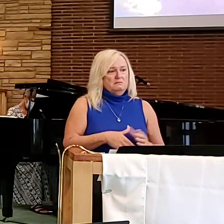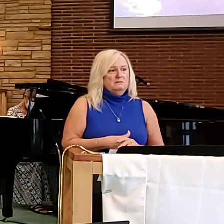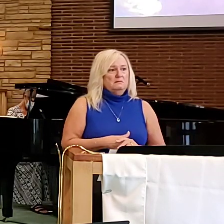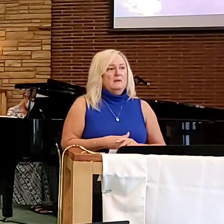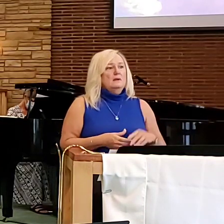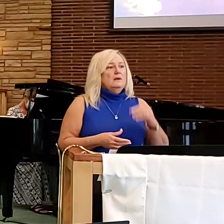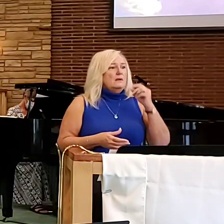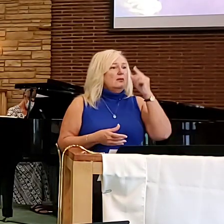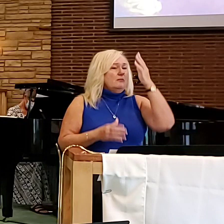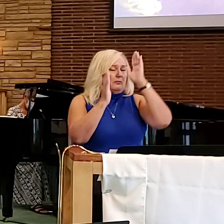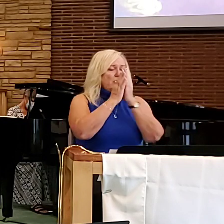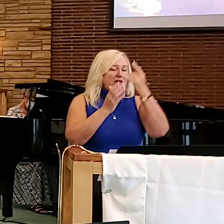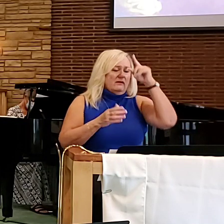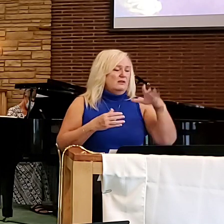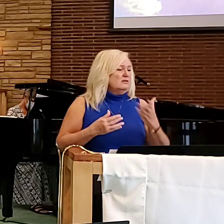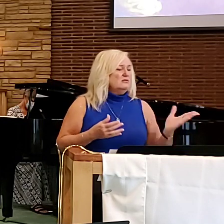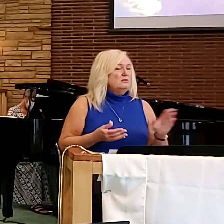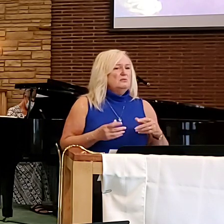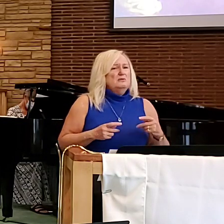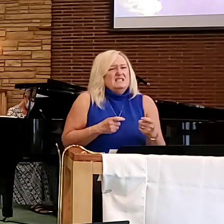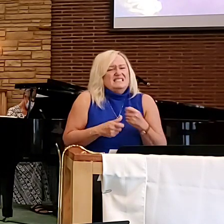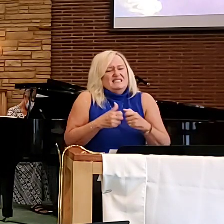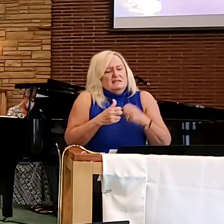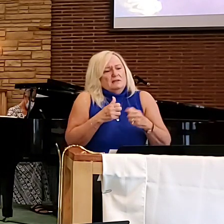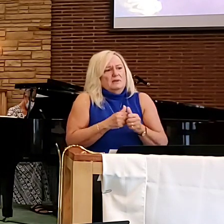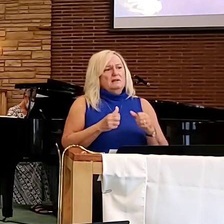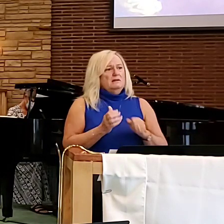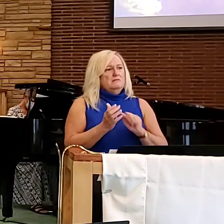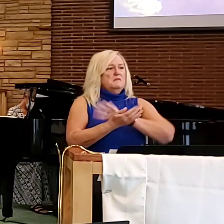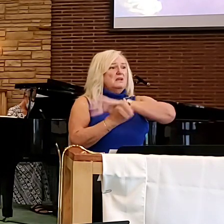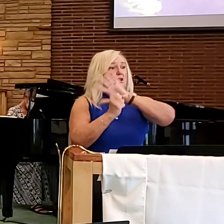We pray for those who are struggling with COVID,